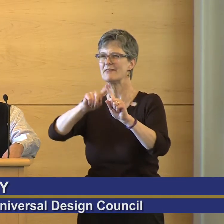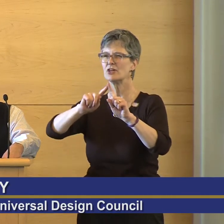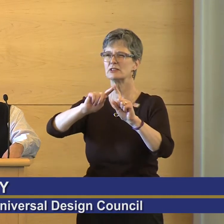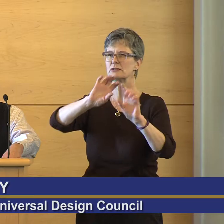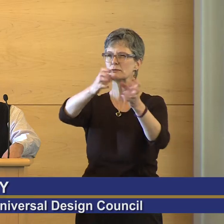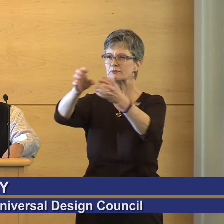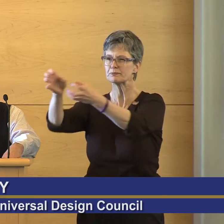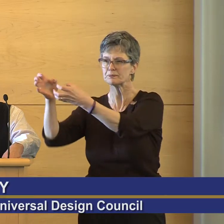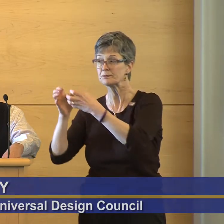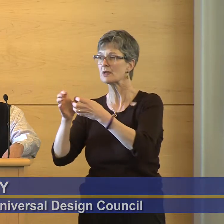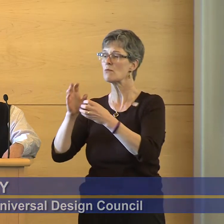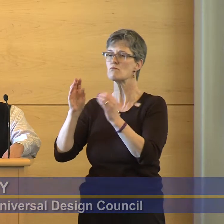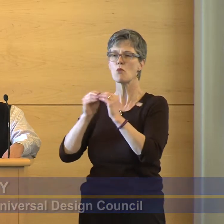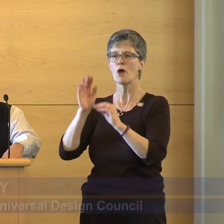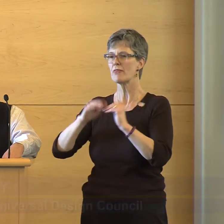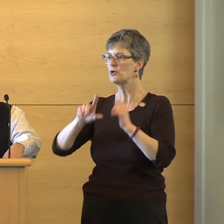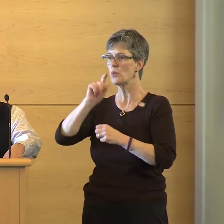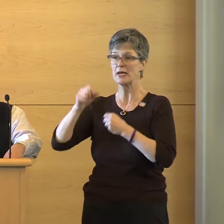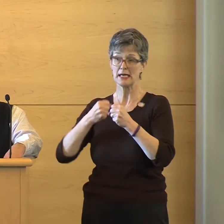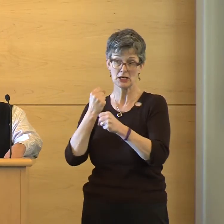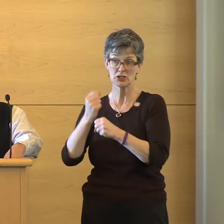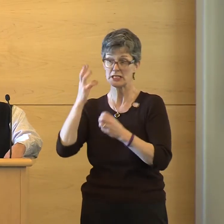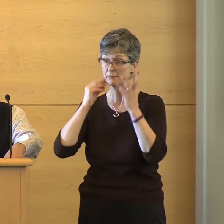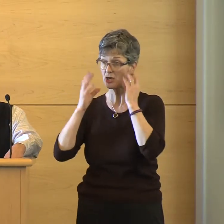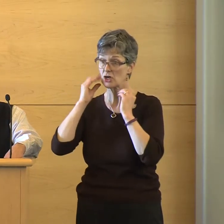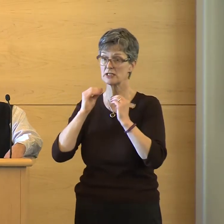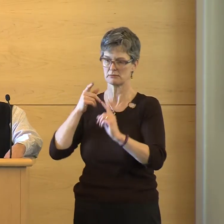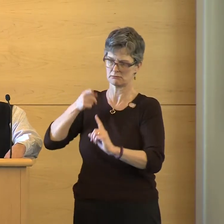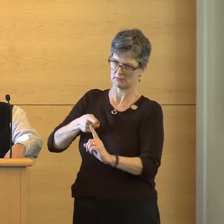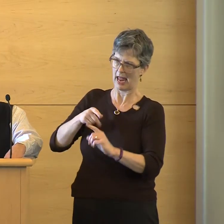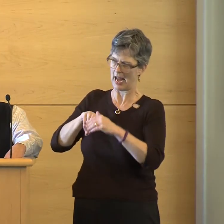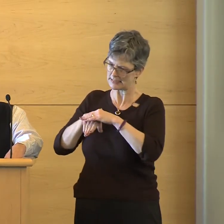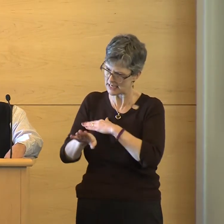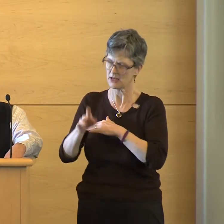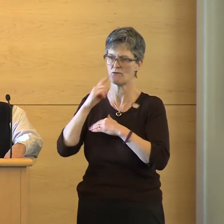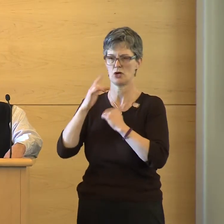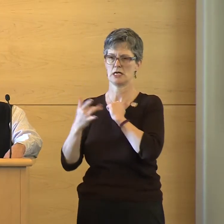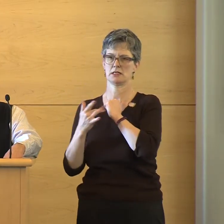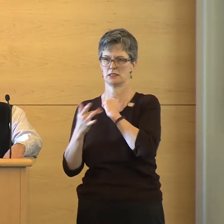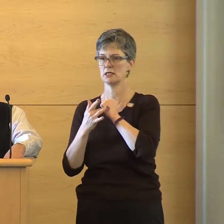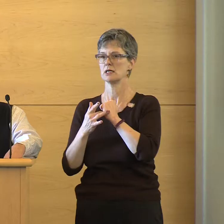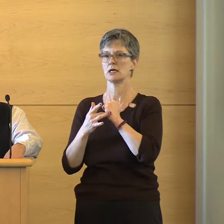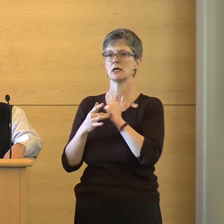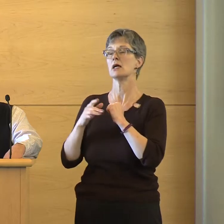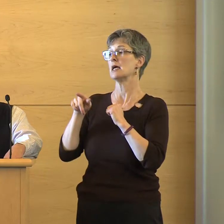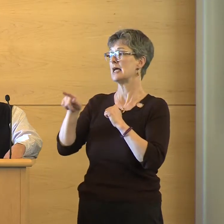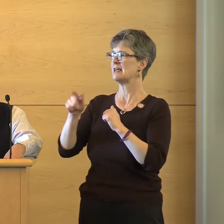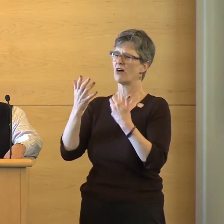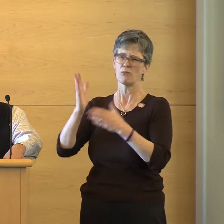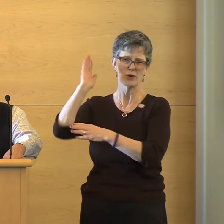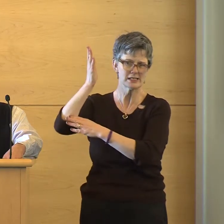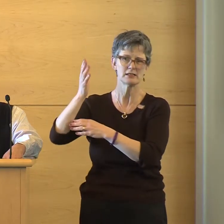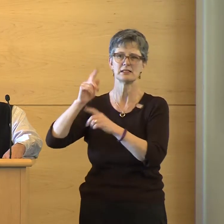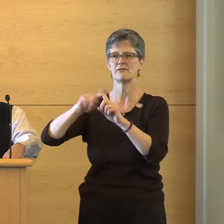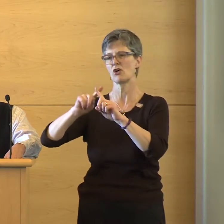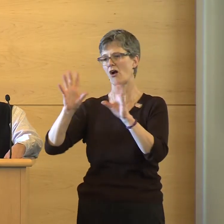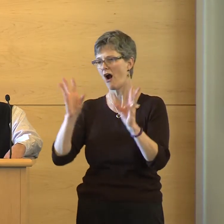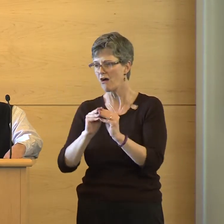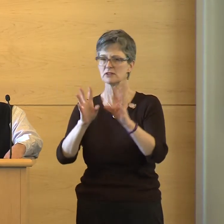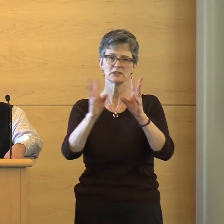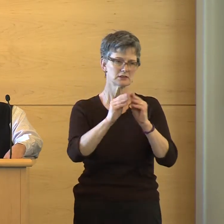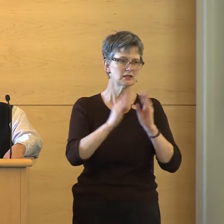and Accessibility Specialist throughout the University of Washington as well as the world. He collaborates with a wide variety